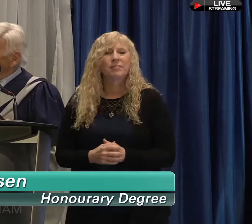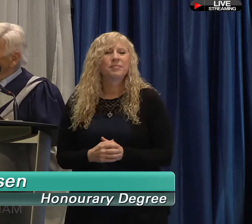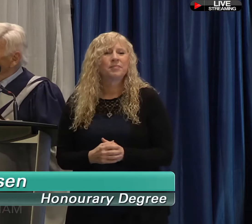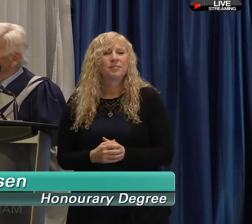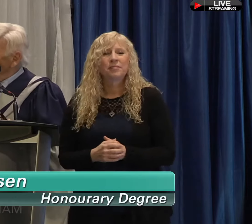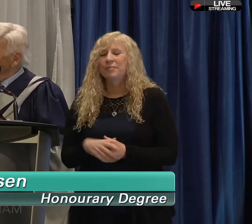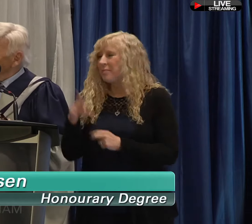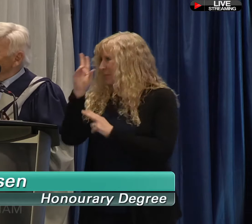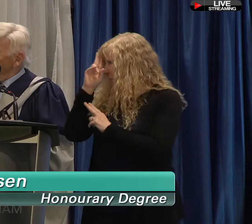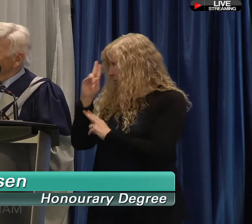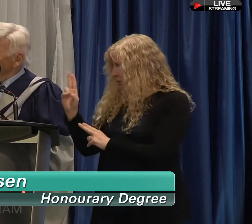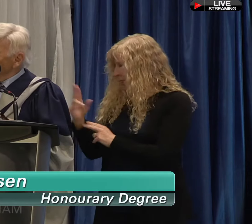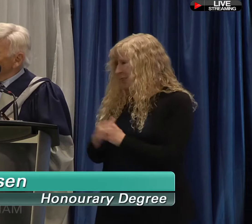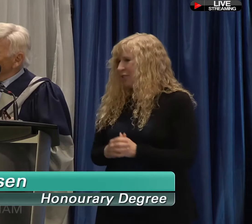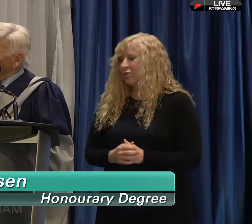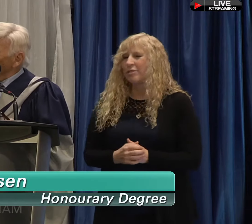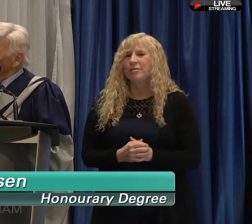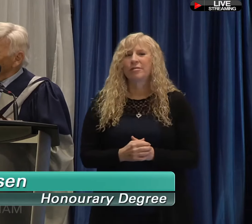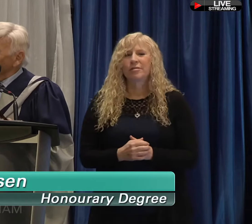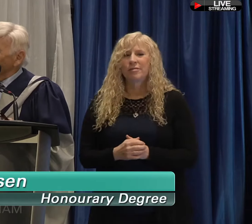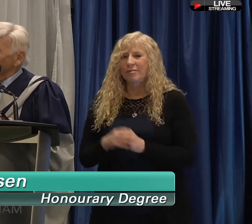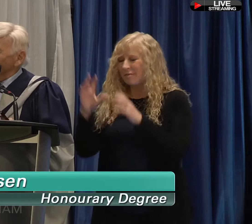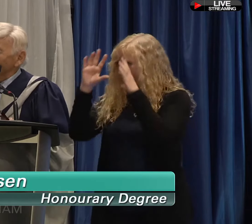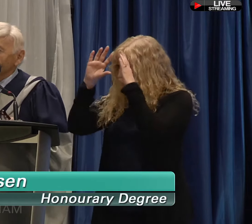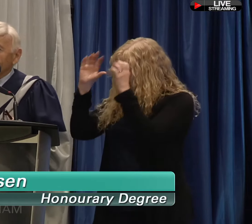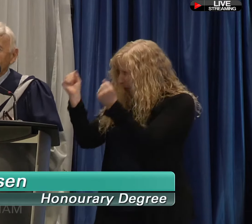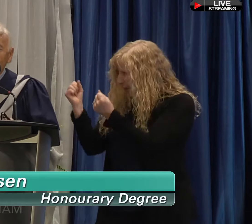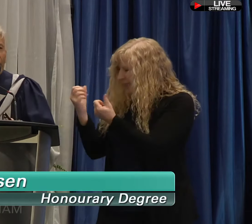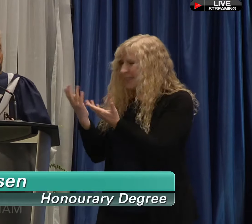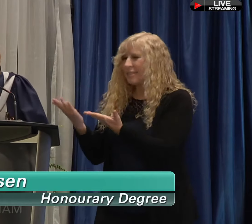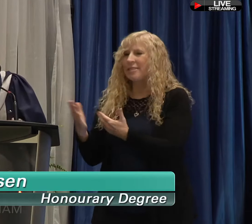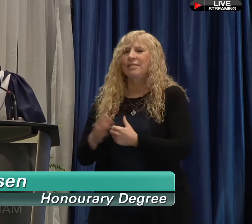Mr. Chancellor, Mr. President,